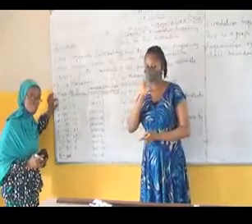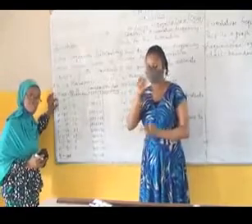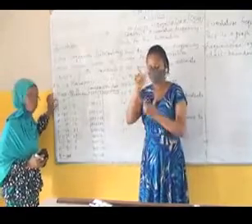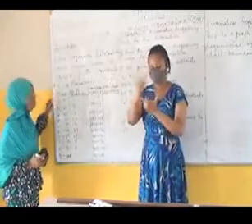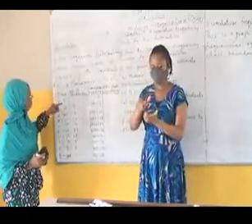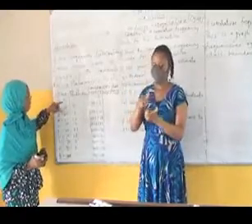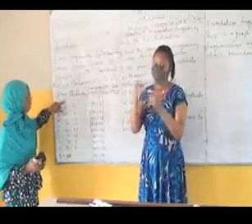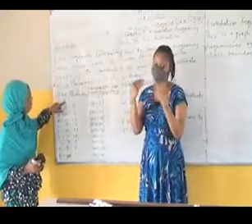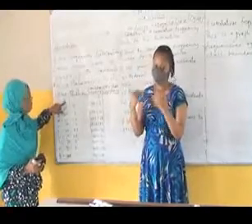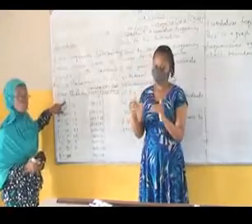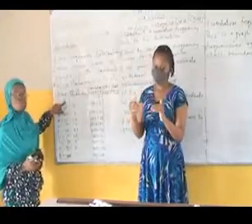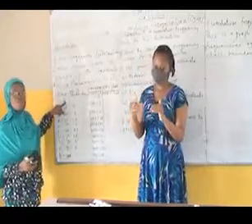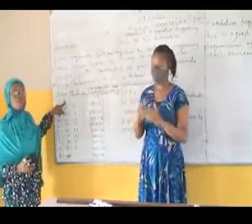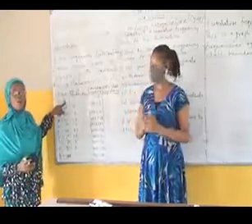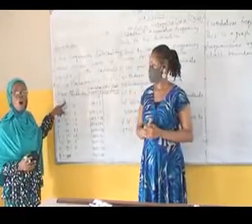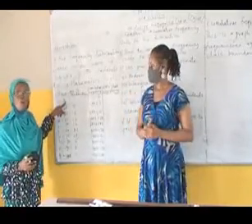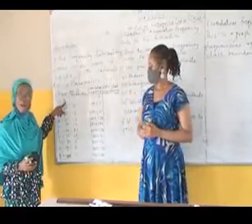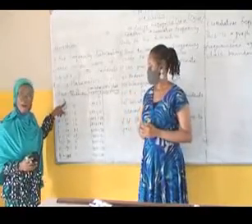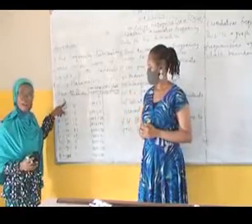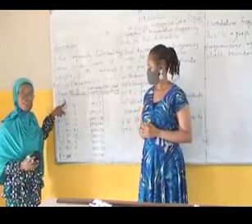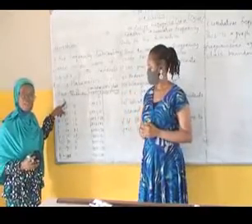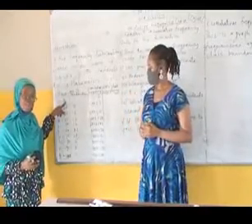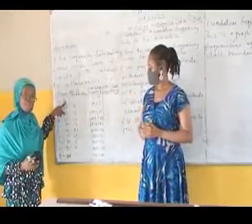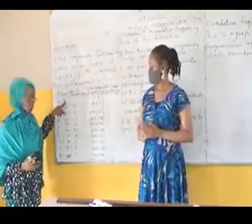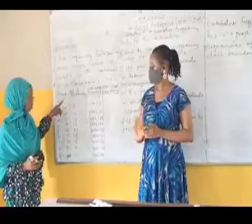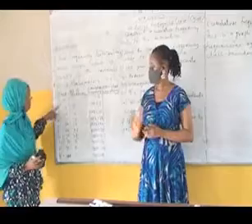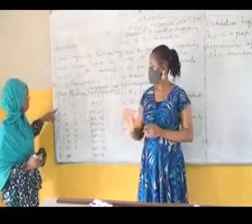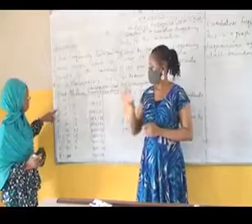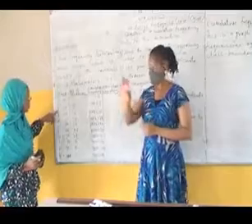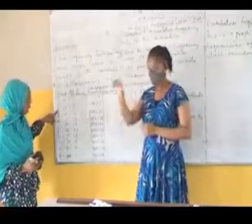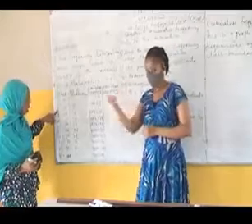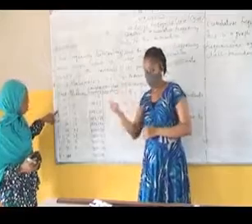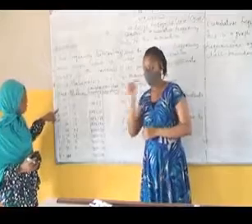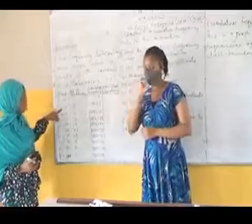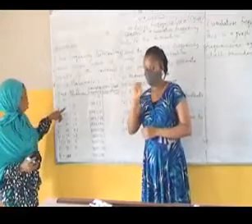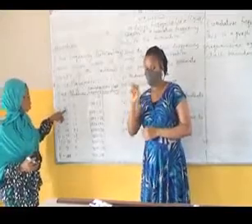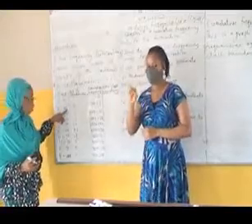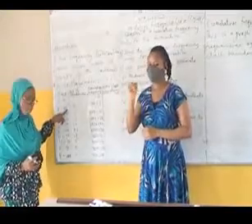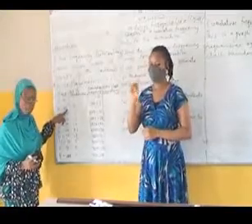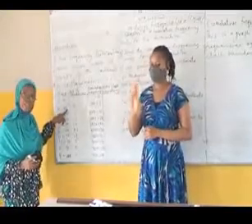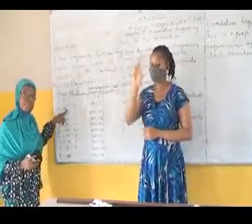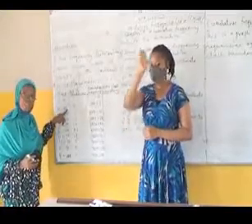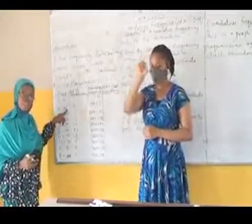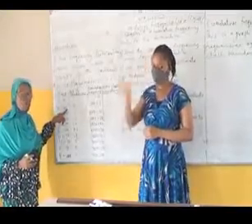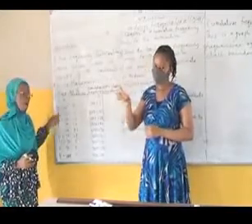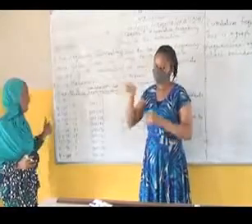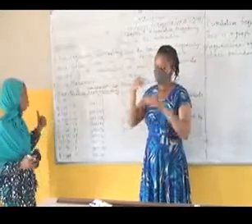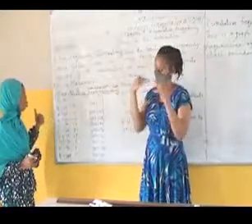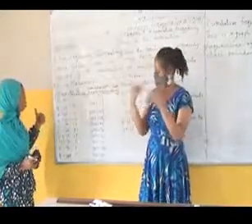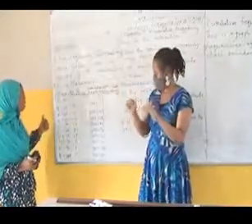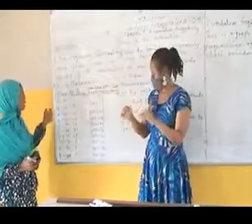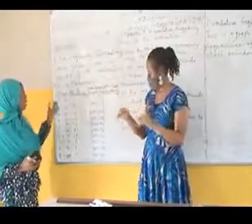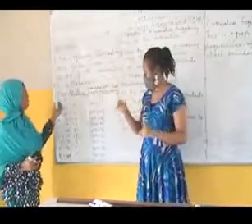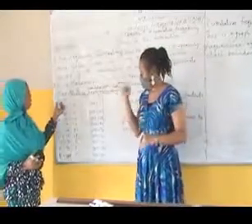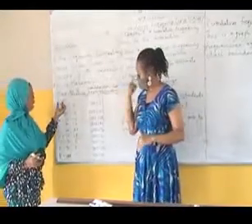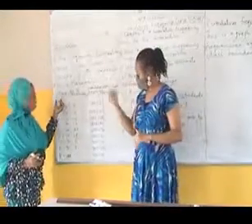limit, while this is the upper limit. Lower limit, upper limit. How do